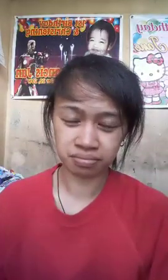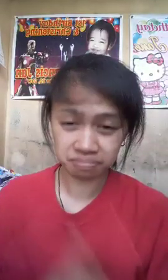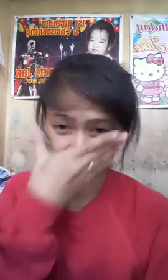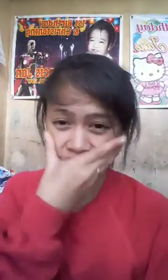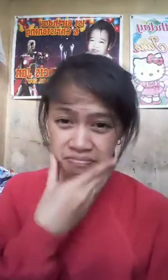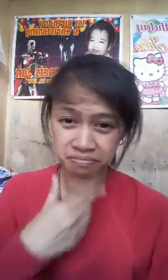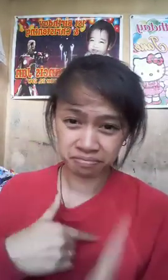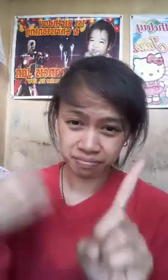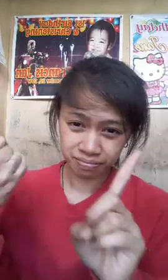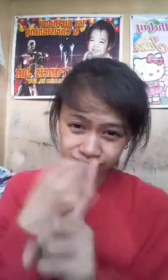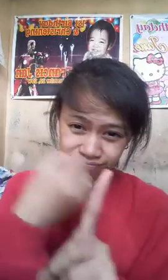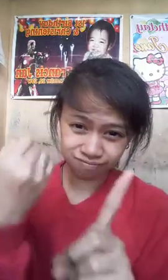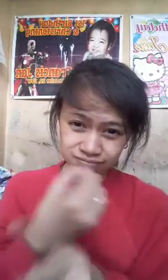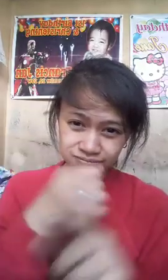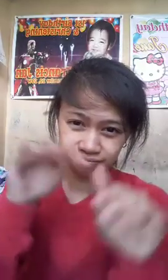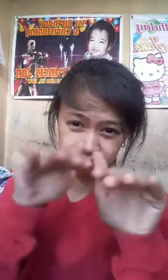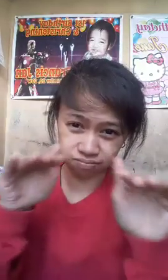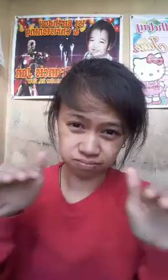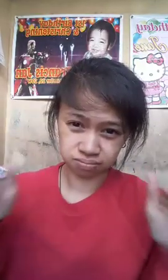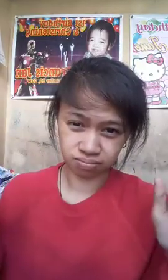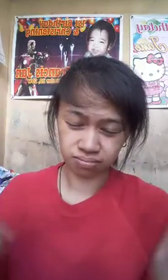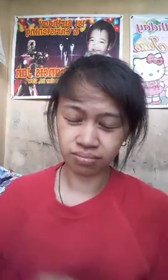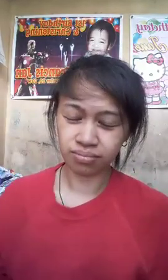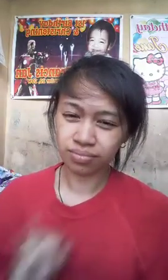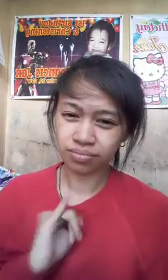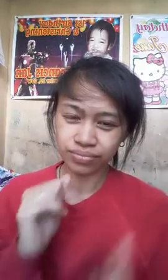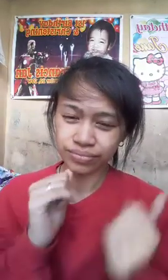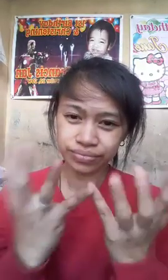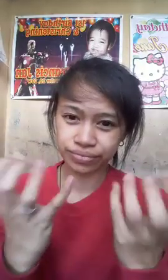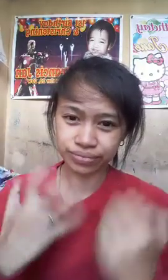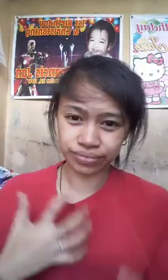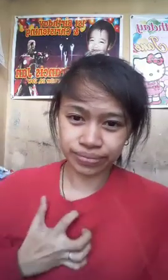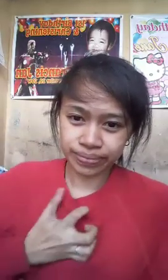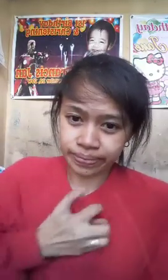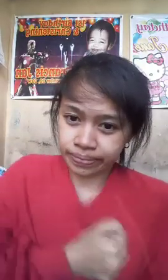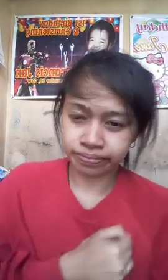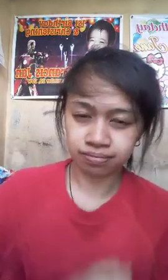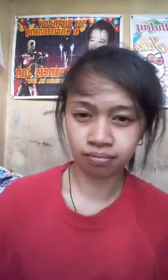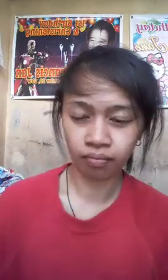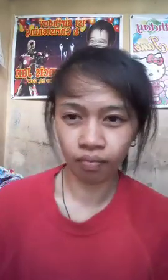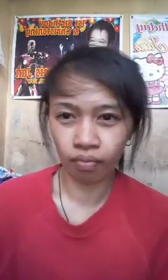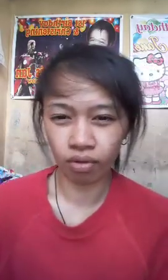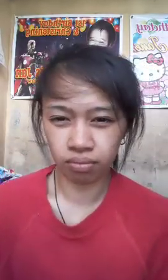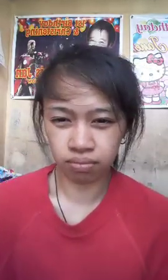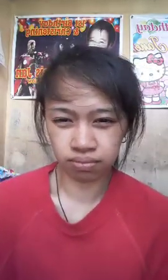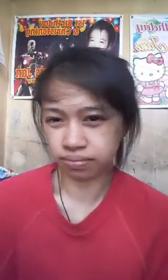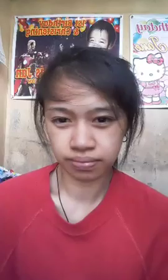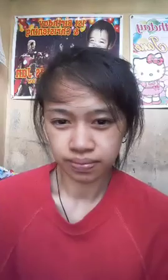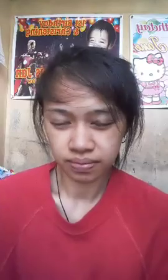benefits, I wouldn't think twice in getting this ice cream mug because Shop TV offers it for an exclusive price of